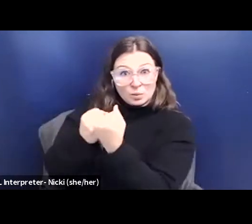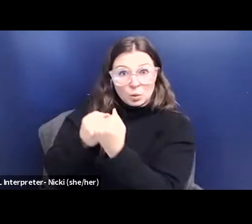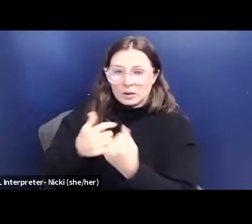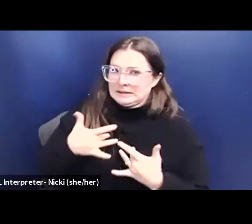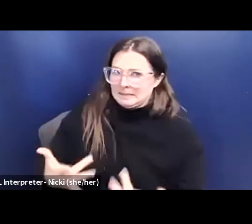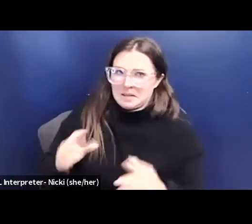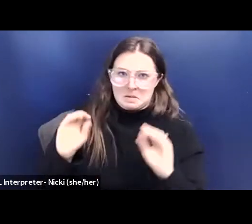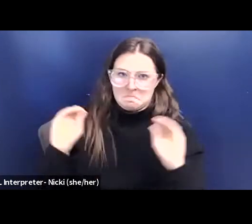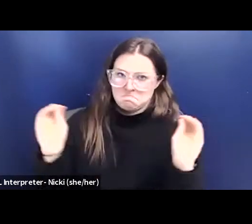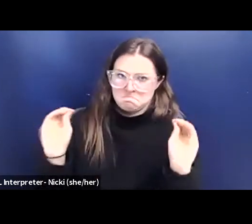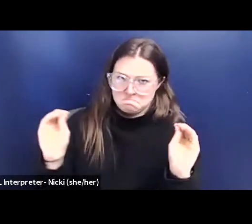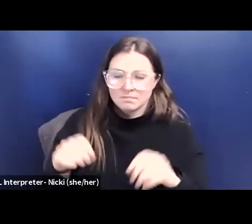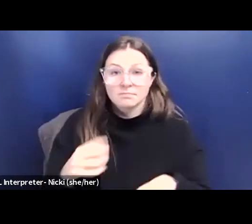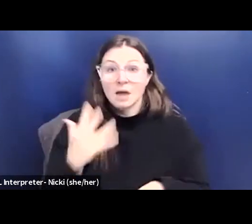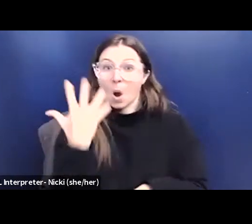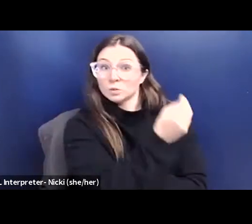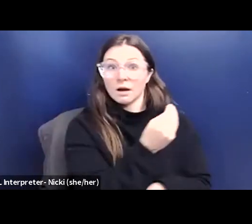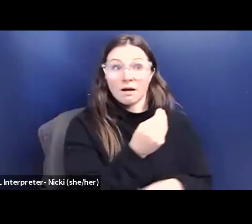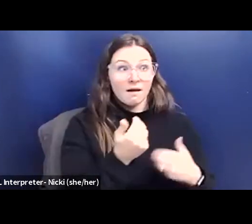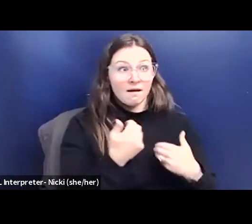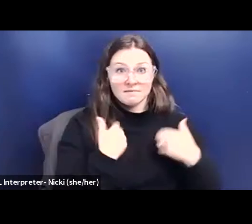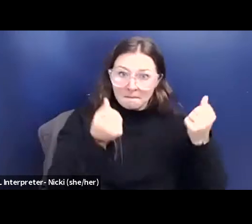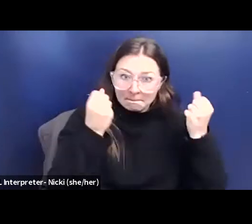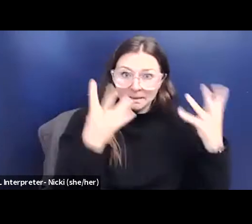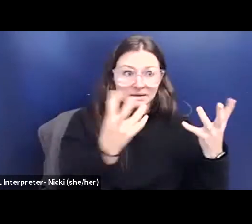always available outside of those institutions.